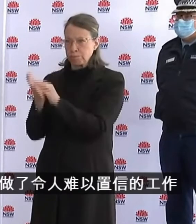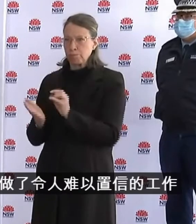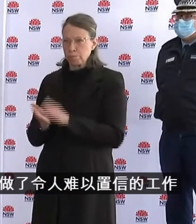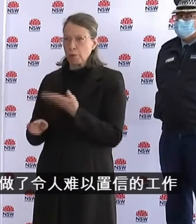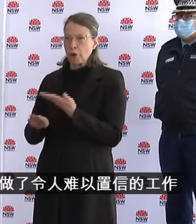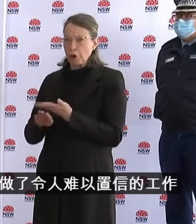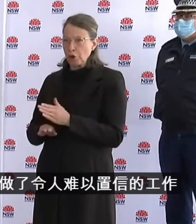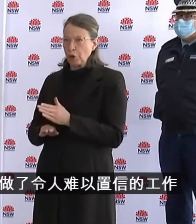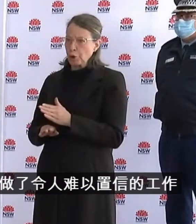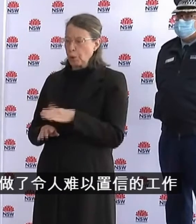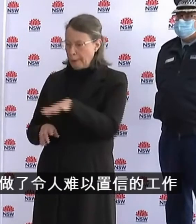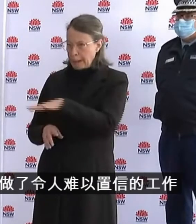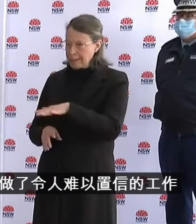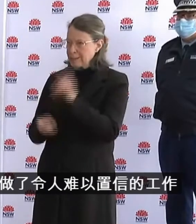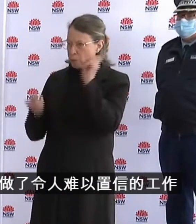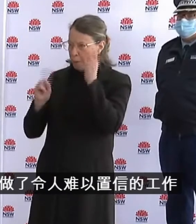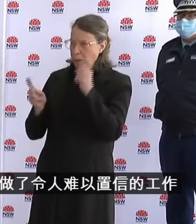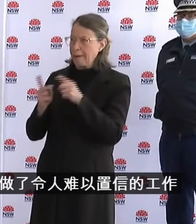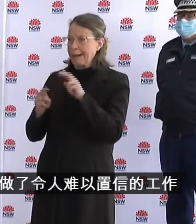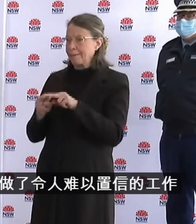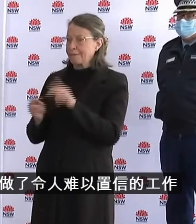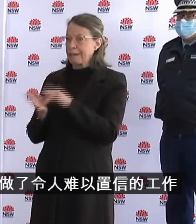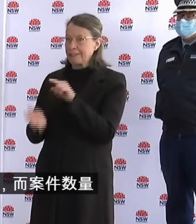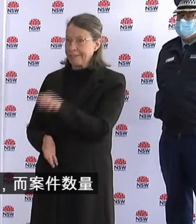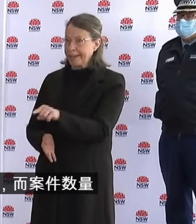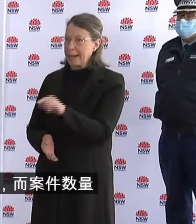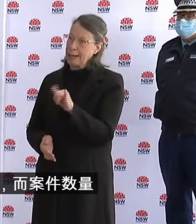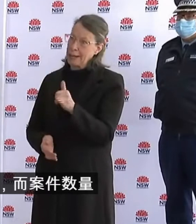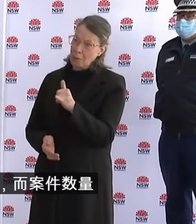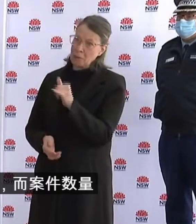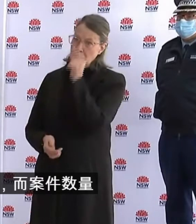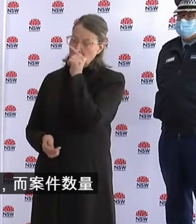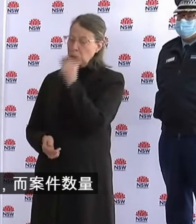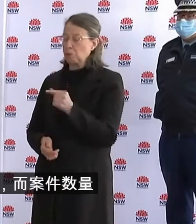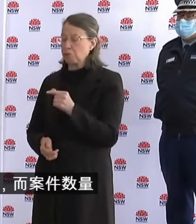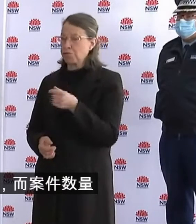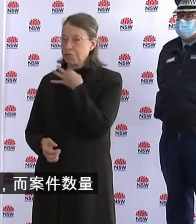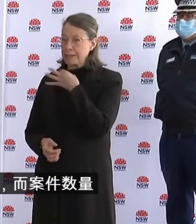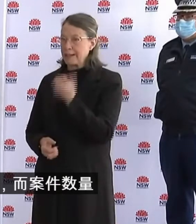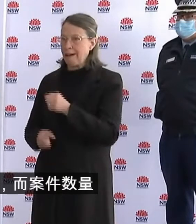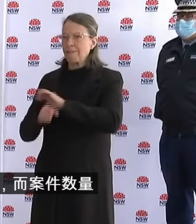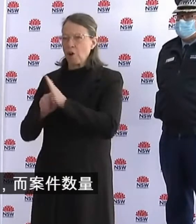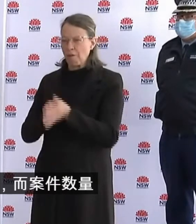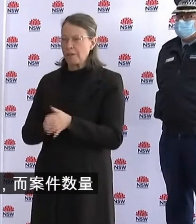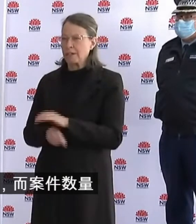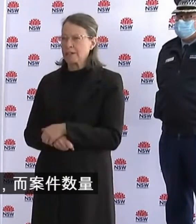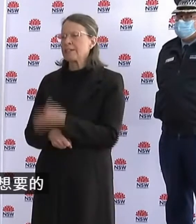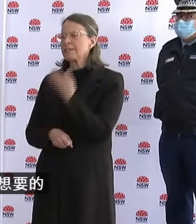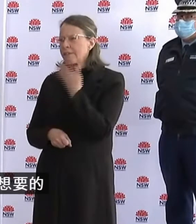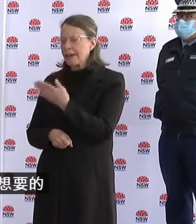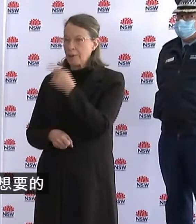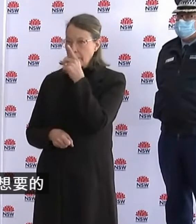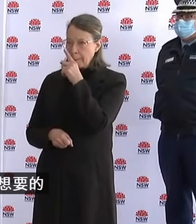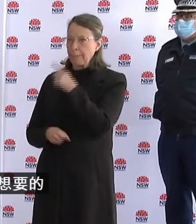particular today our frontline health workers, our contact tracers, who've done an unbelievable job, because their efforts have meant that we have, whilst the case numbers